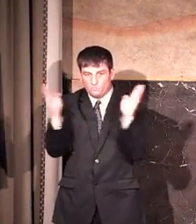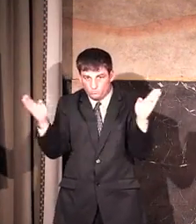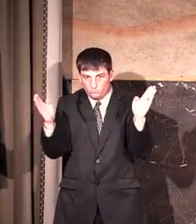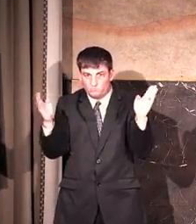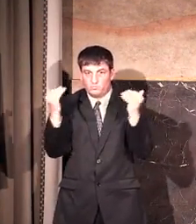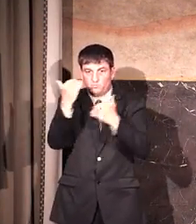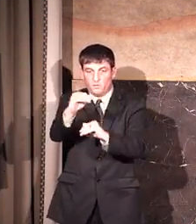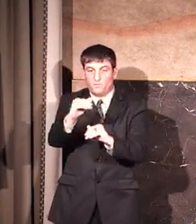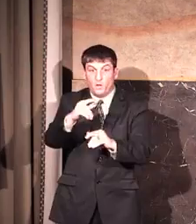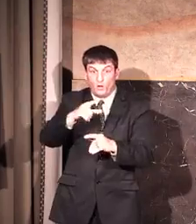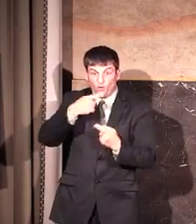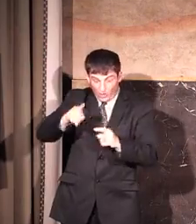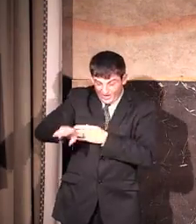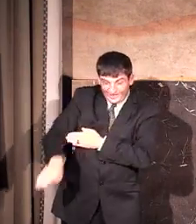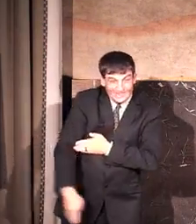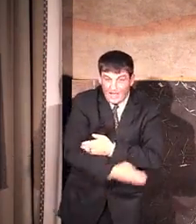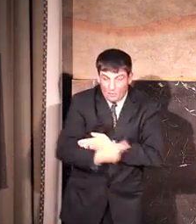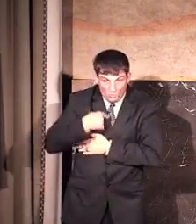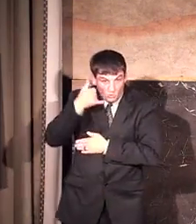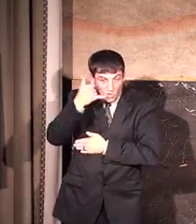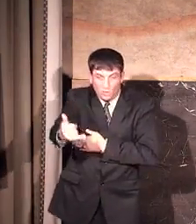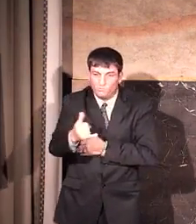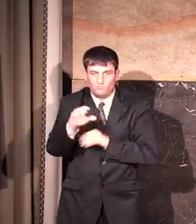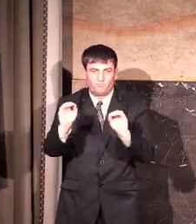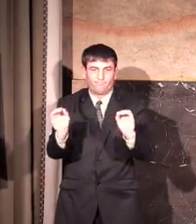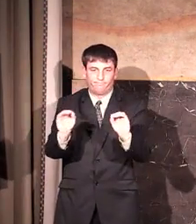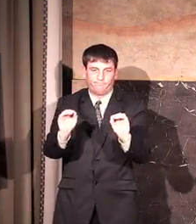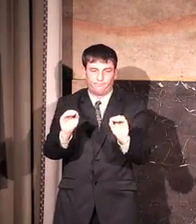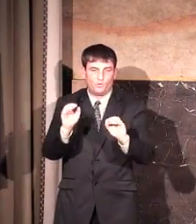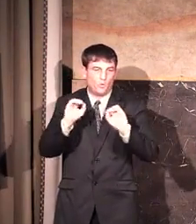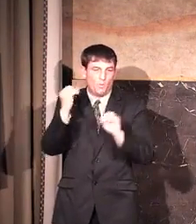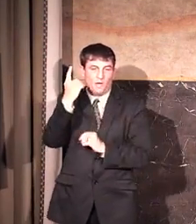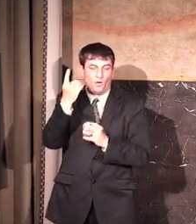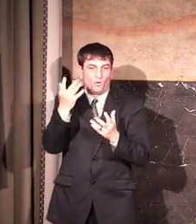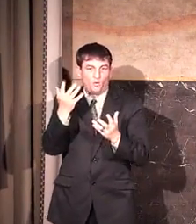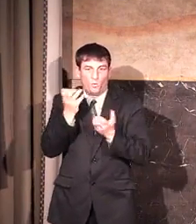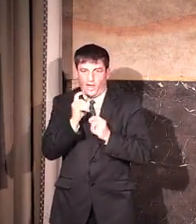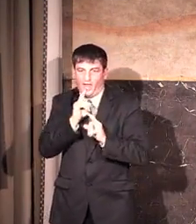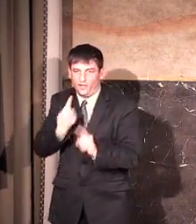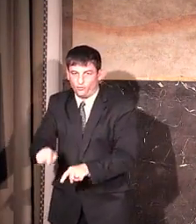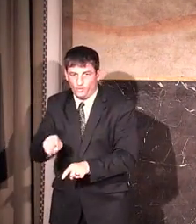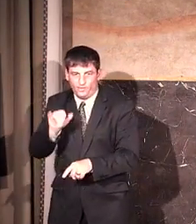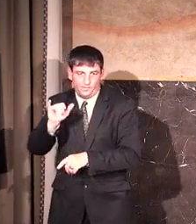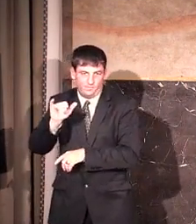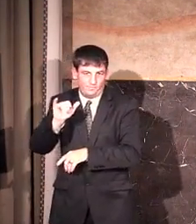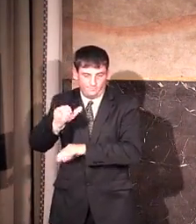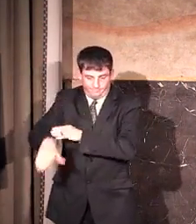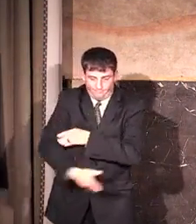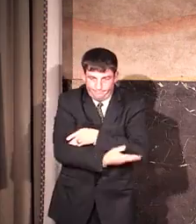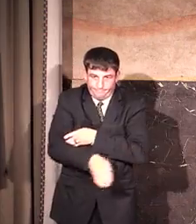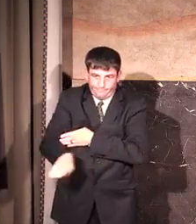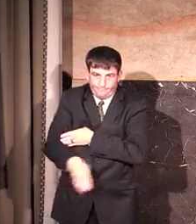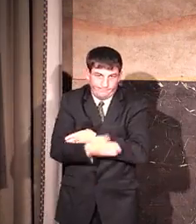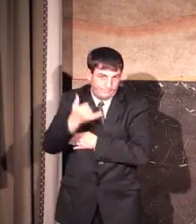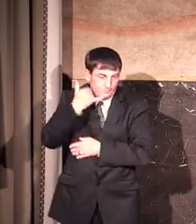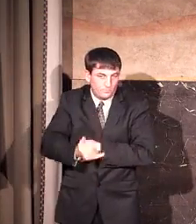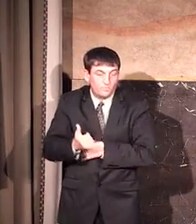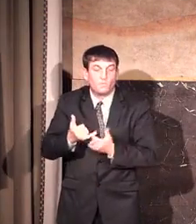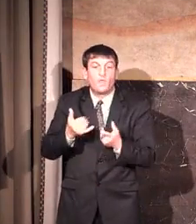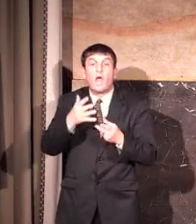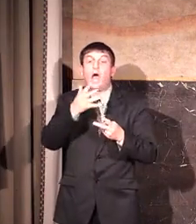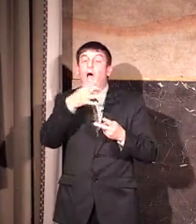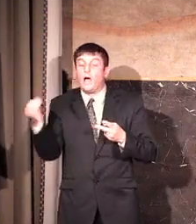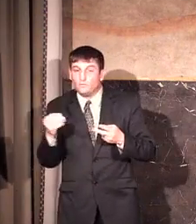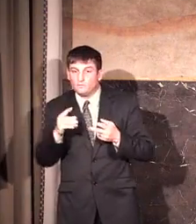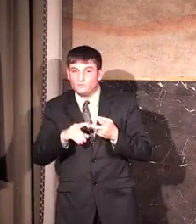you in the middle of the night, because, again, nobody's going to want to answer that interview question at that point. And presumably,